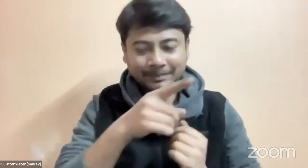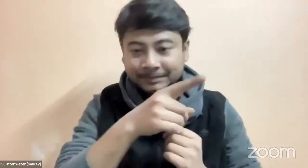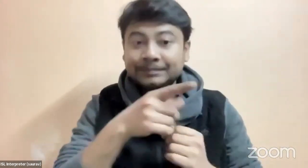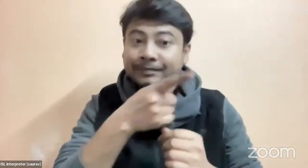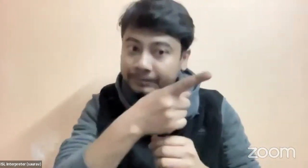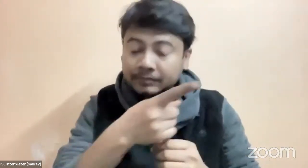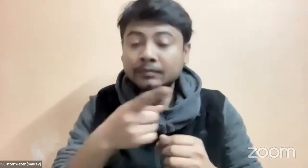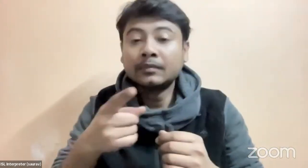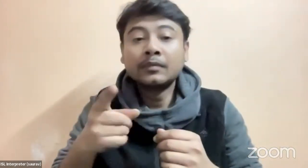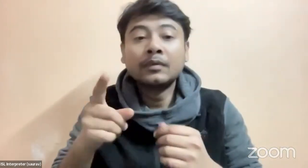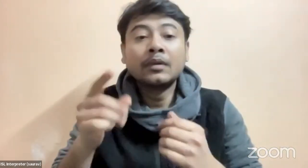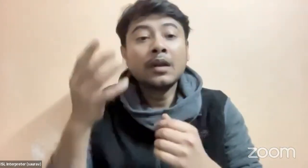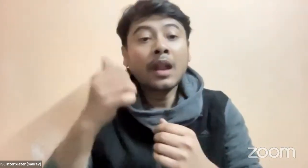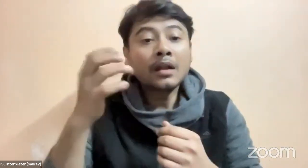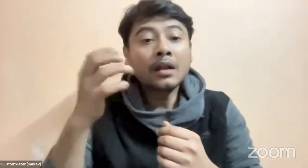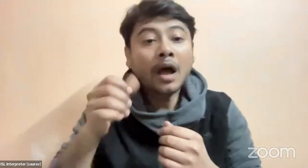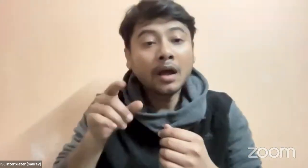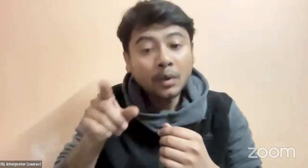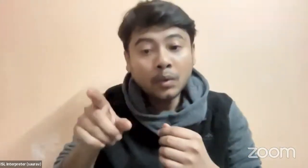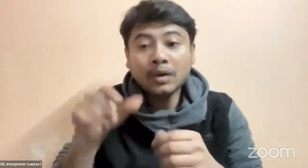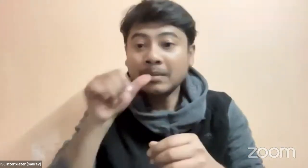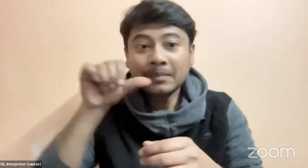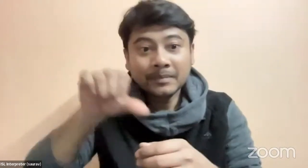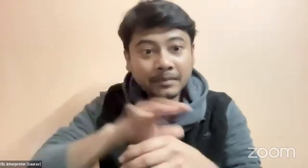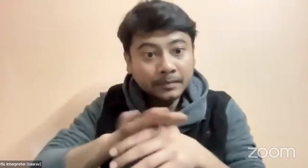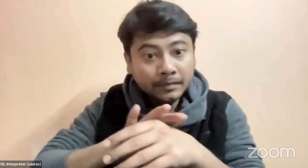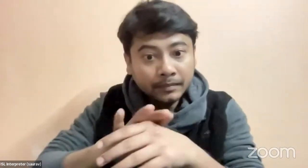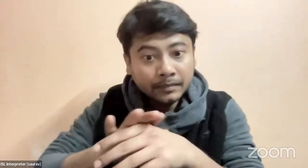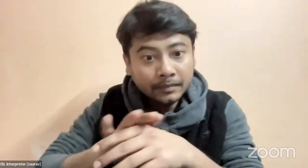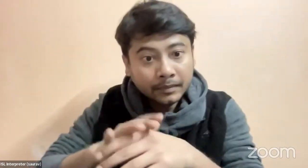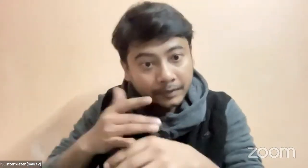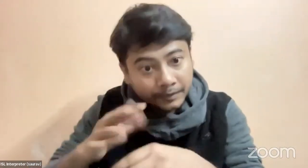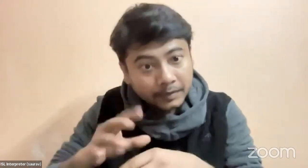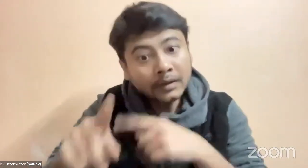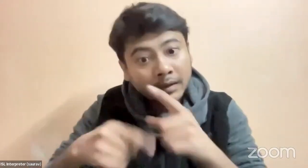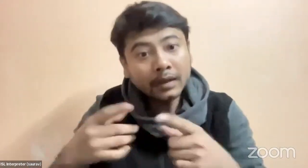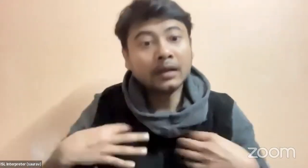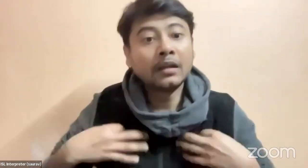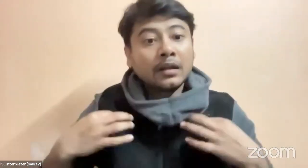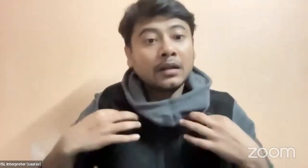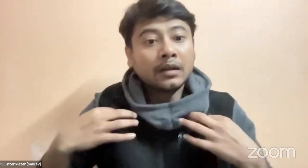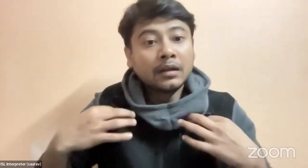Krishna is personally teaching us that how do we worship devotees.